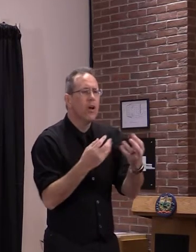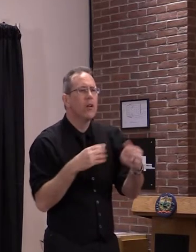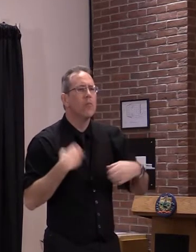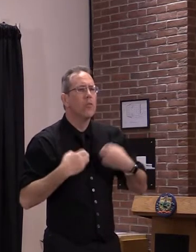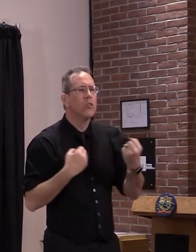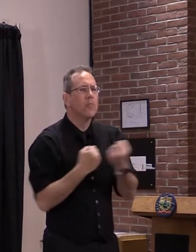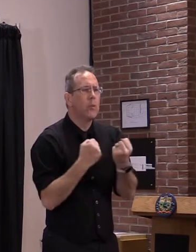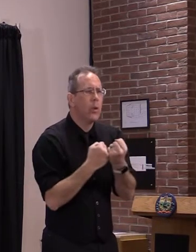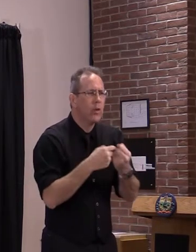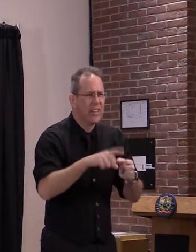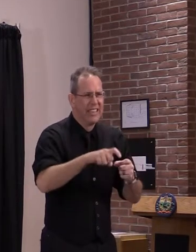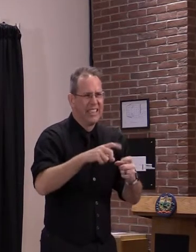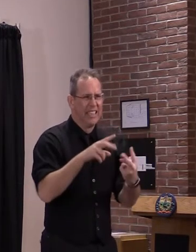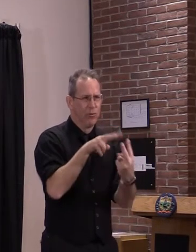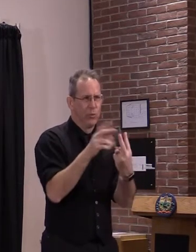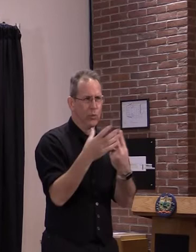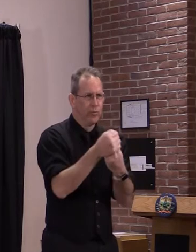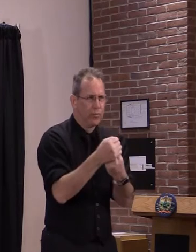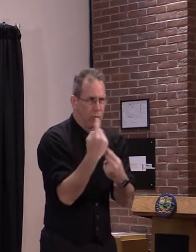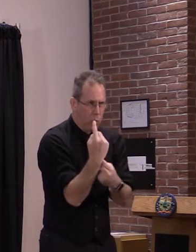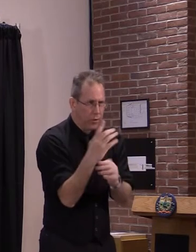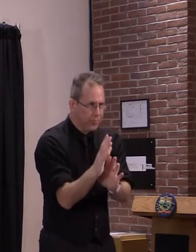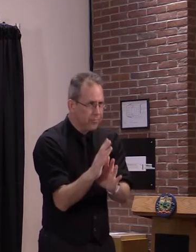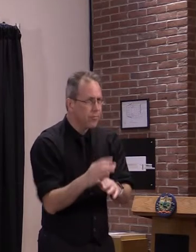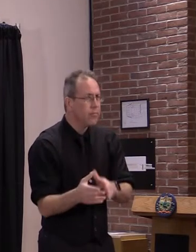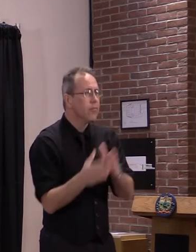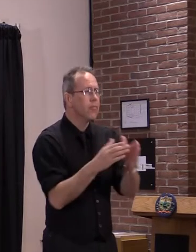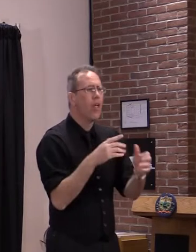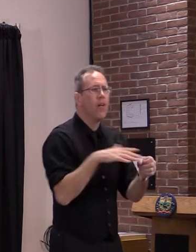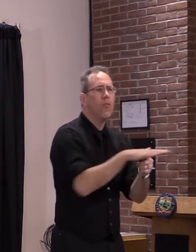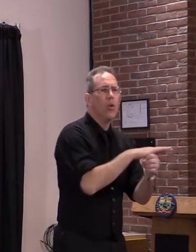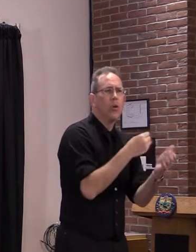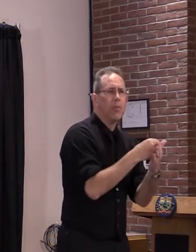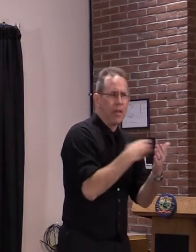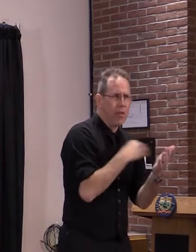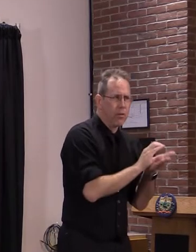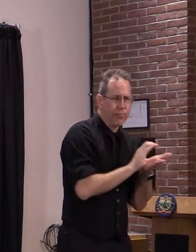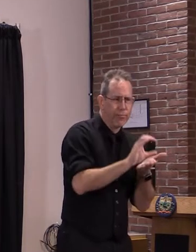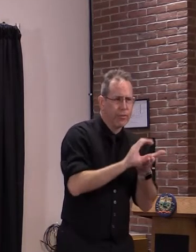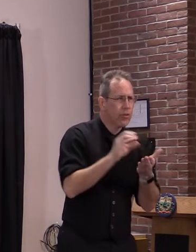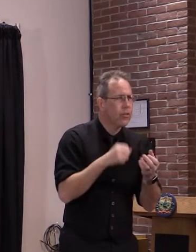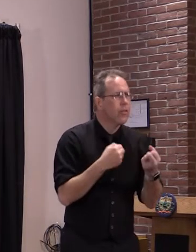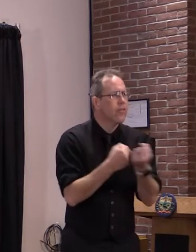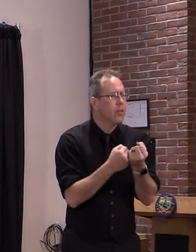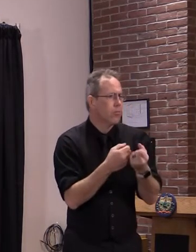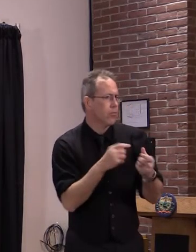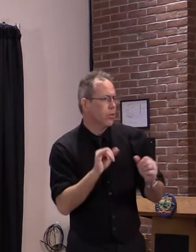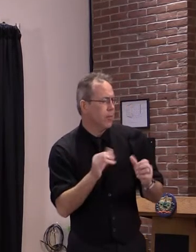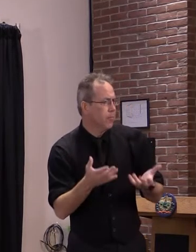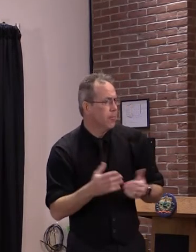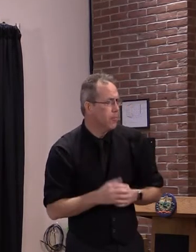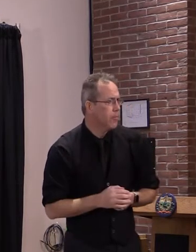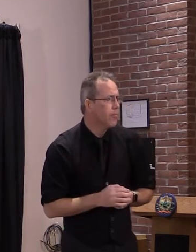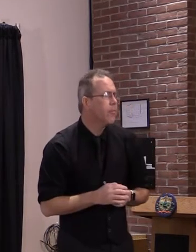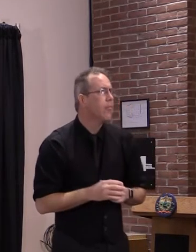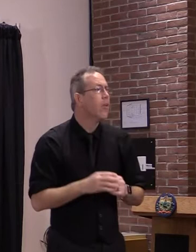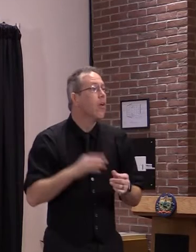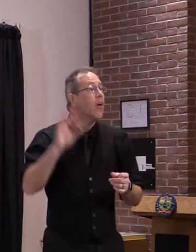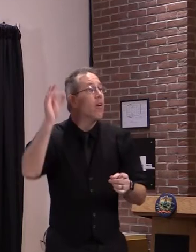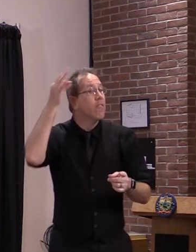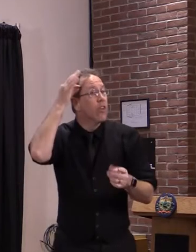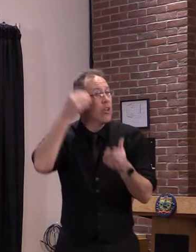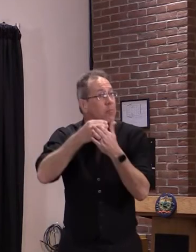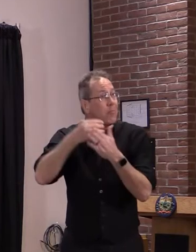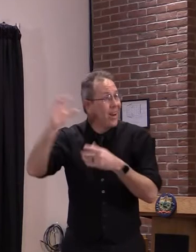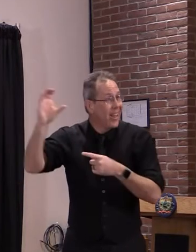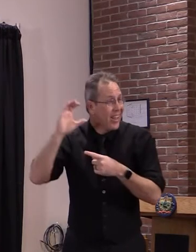of our challenge, and this has been how we've had to navigate all of our response in education as a result of the federal funding, is we have to do our